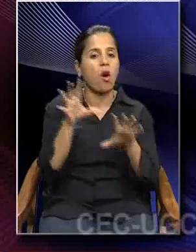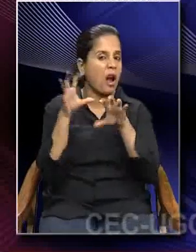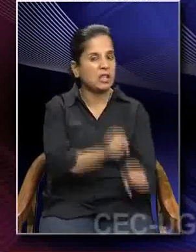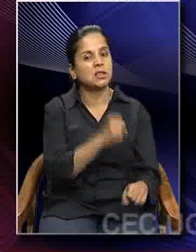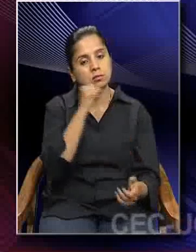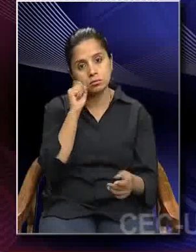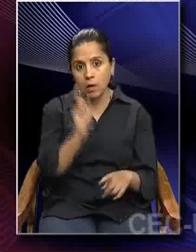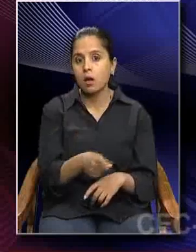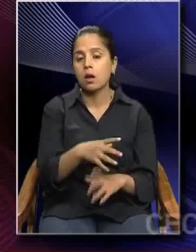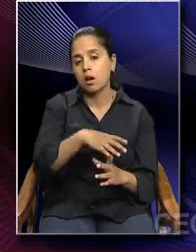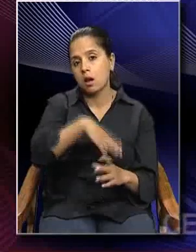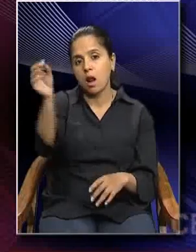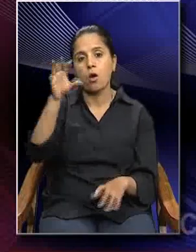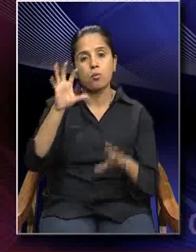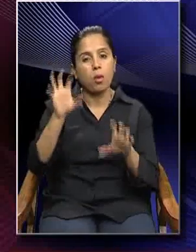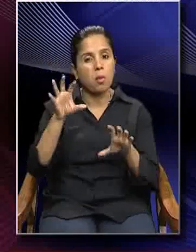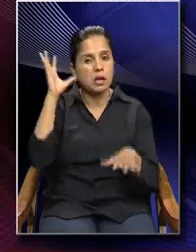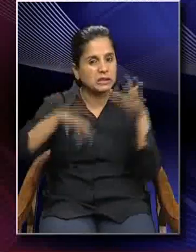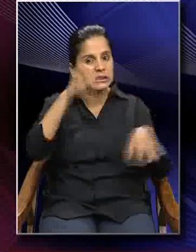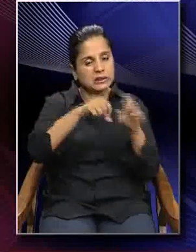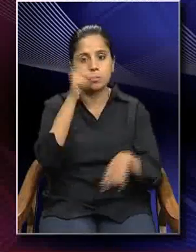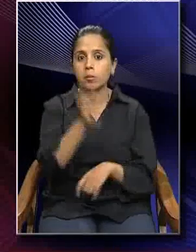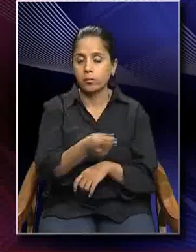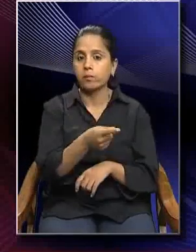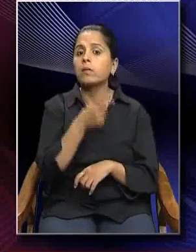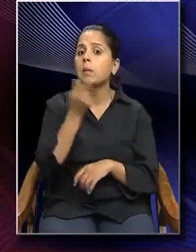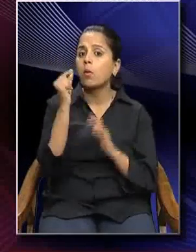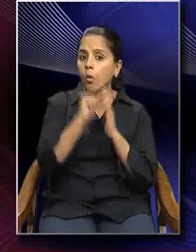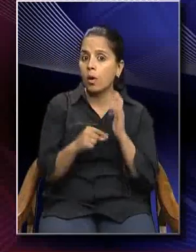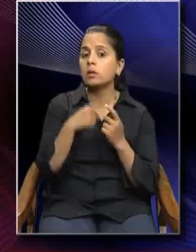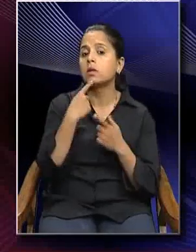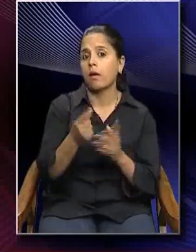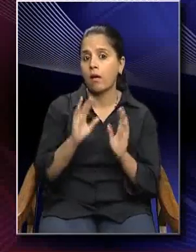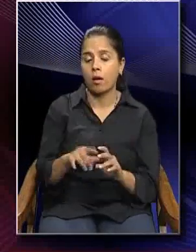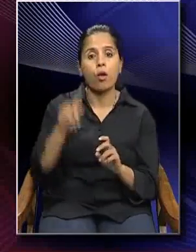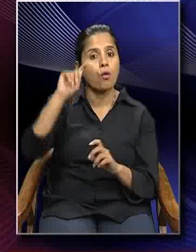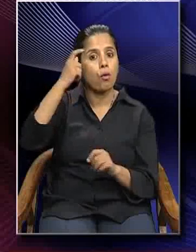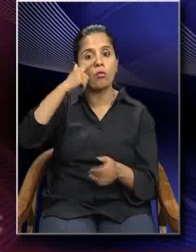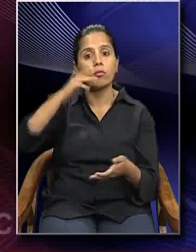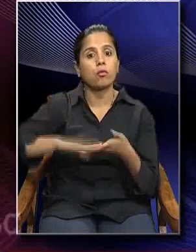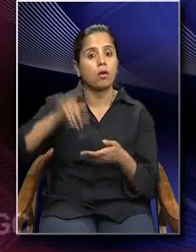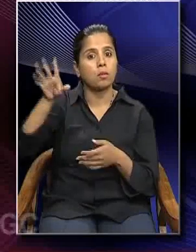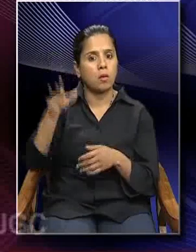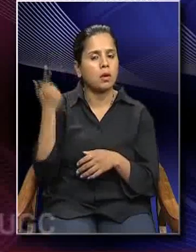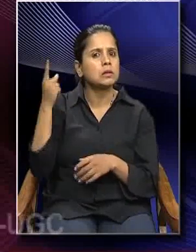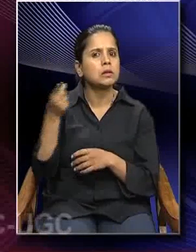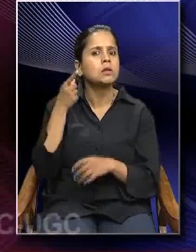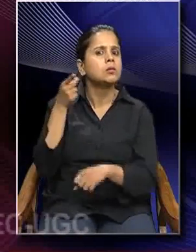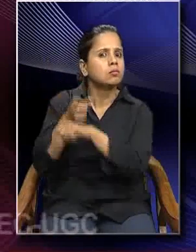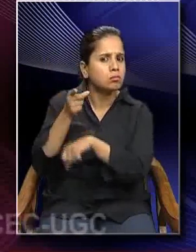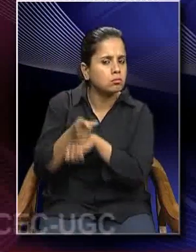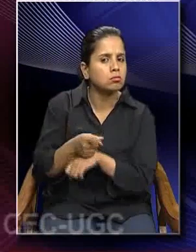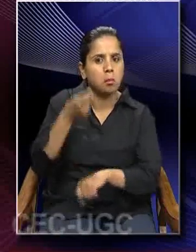in public place. Literature showed that foreign wives were cursed,